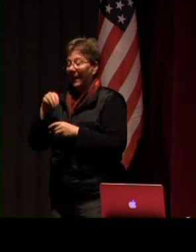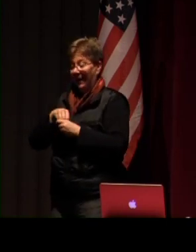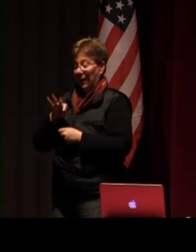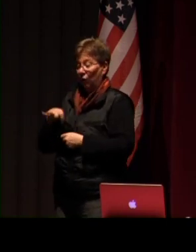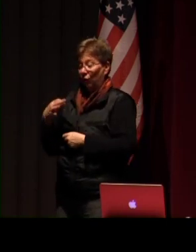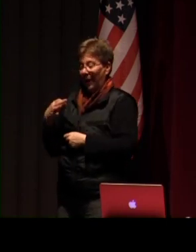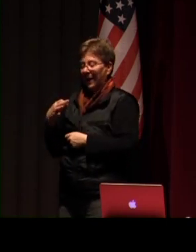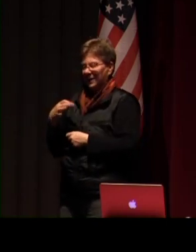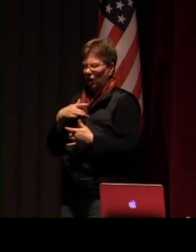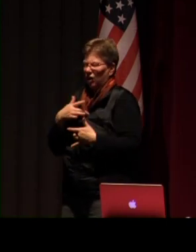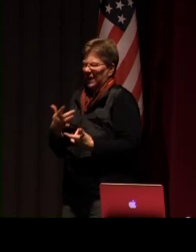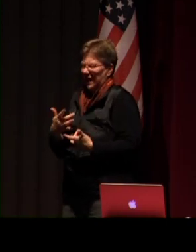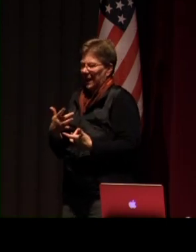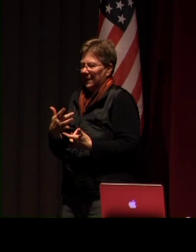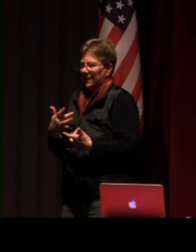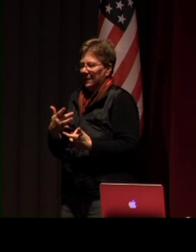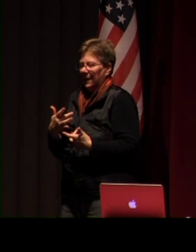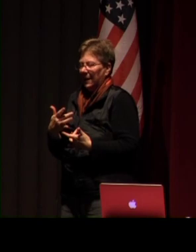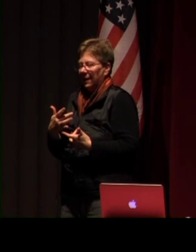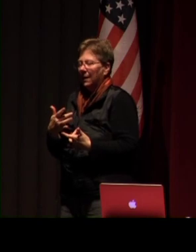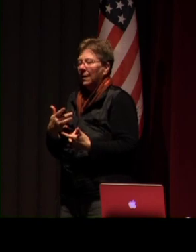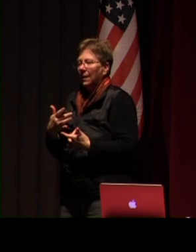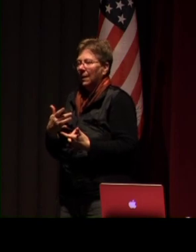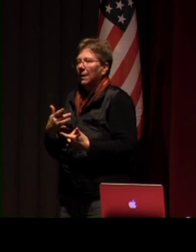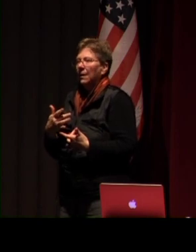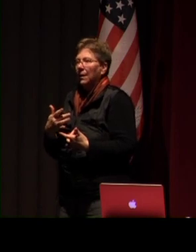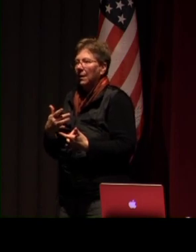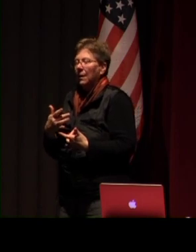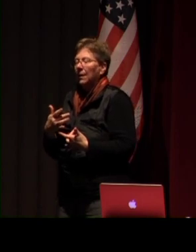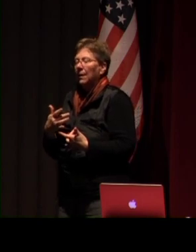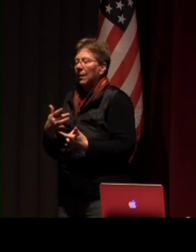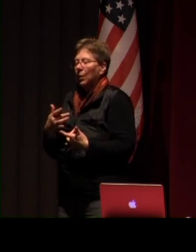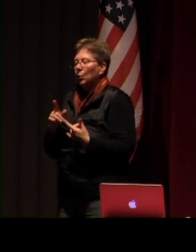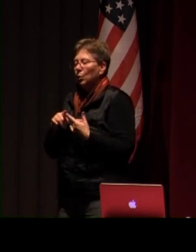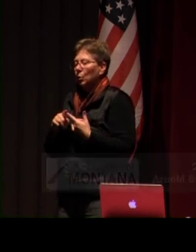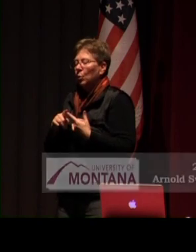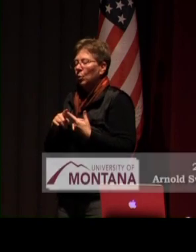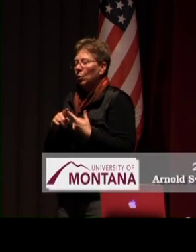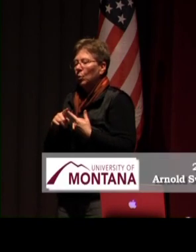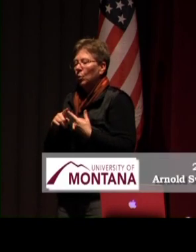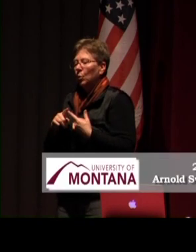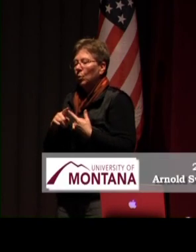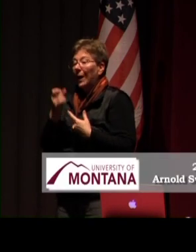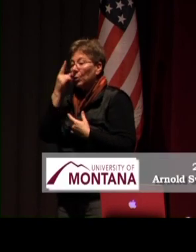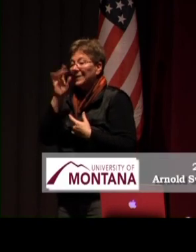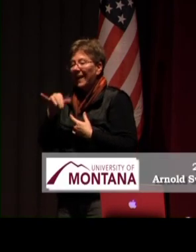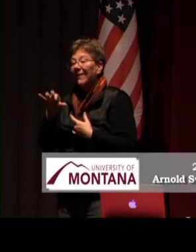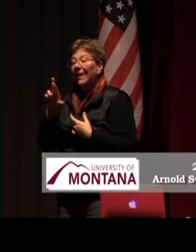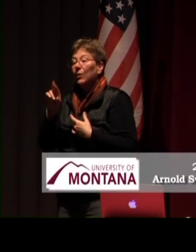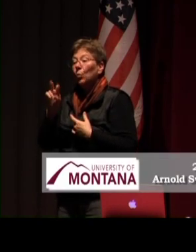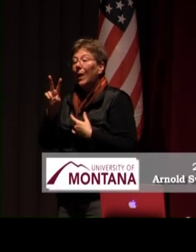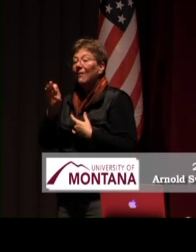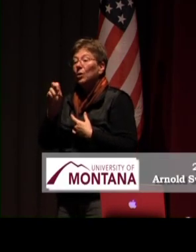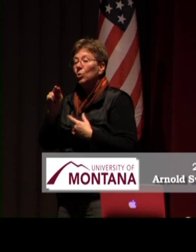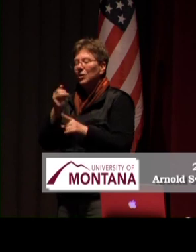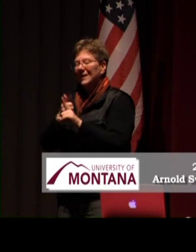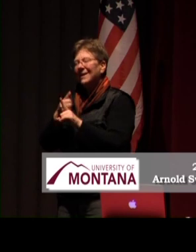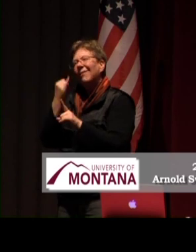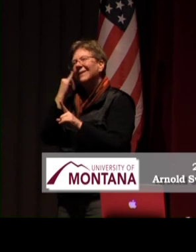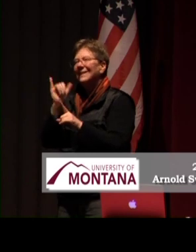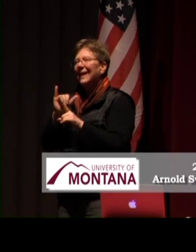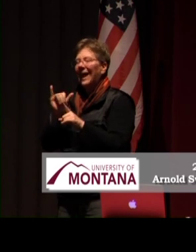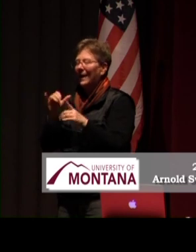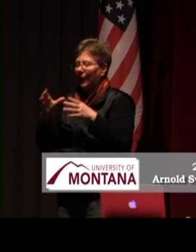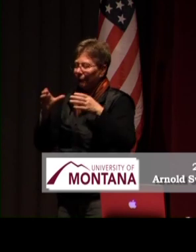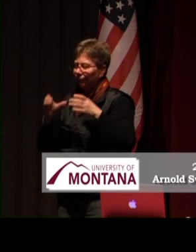to see, as the great French statesman Clemenceau once said, that the revolution is a block, you have to take it as a whole. And